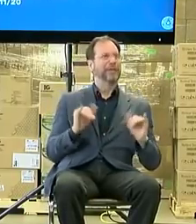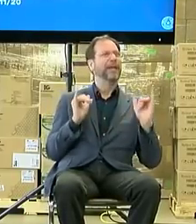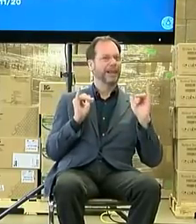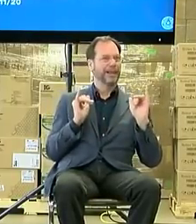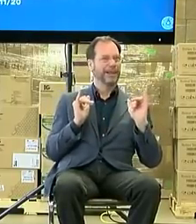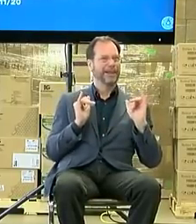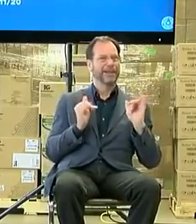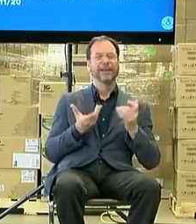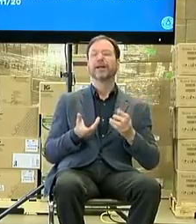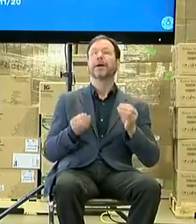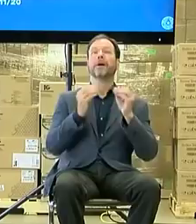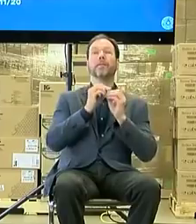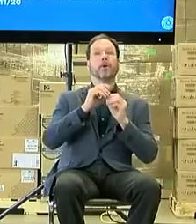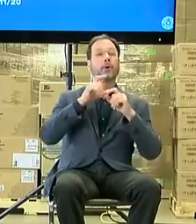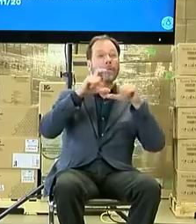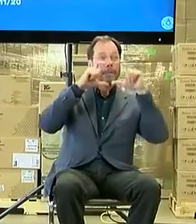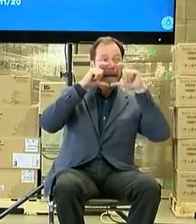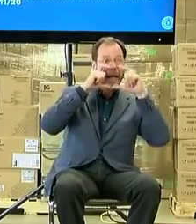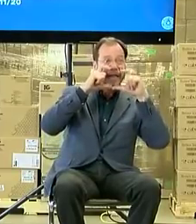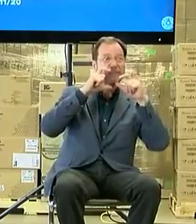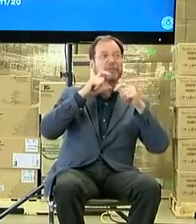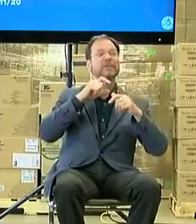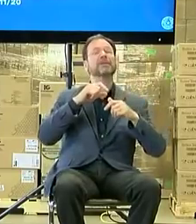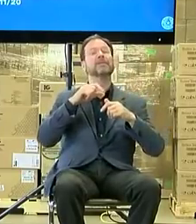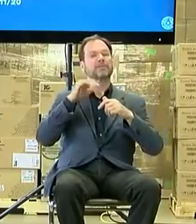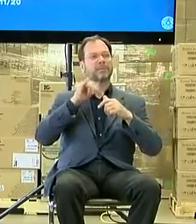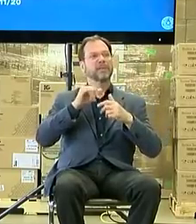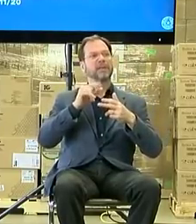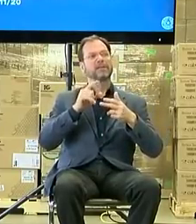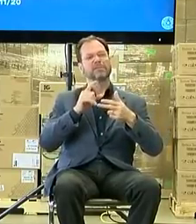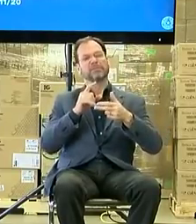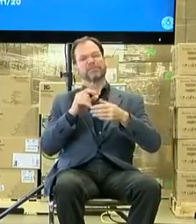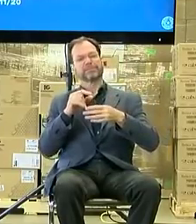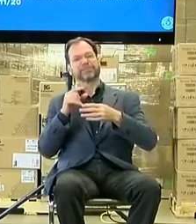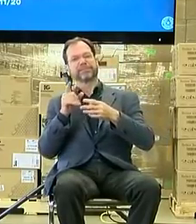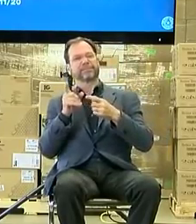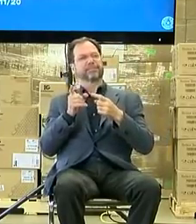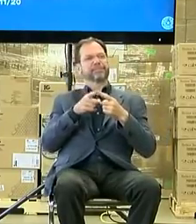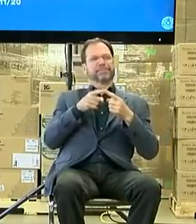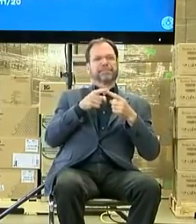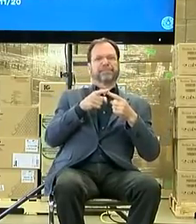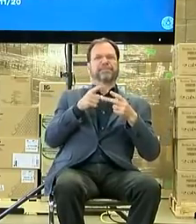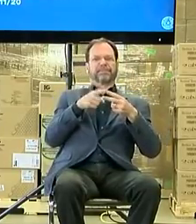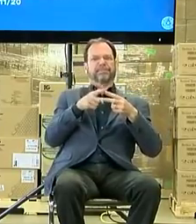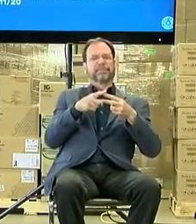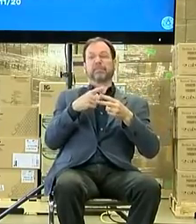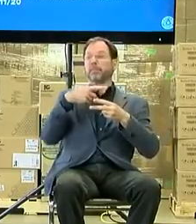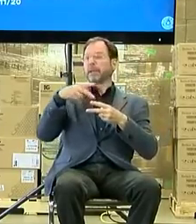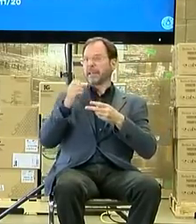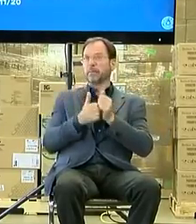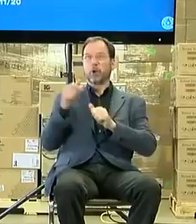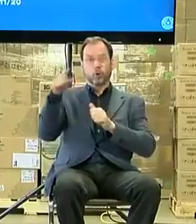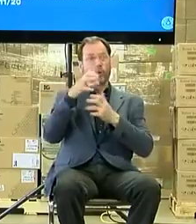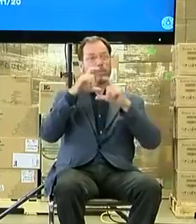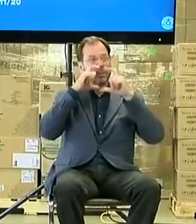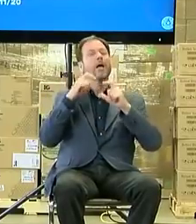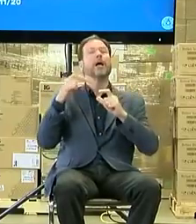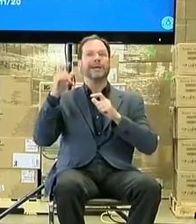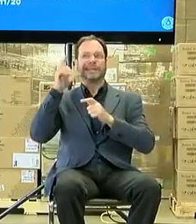Additional masks, which is the part of the PPE that most people are asking for, they are on the